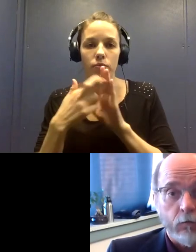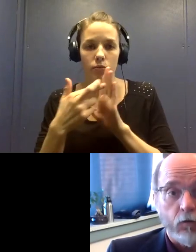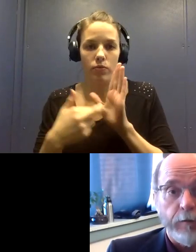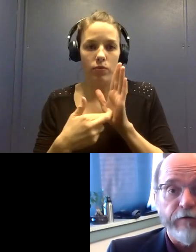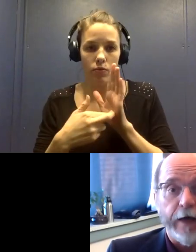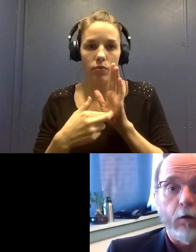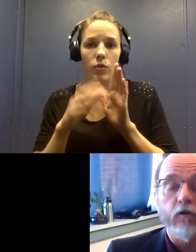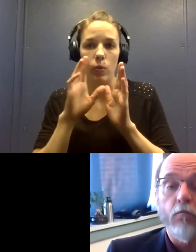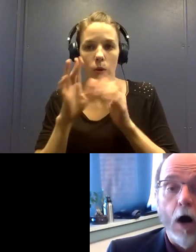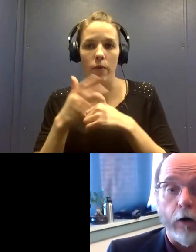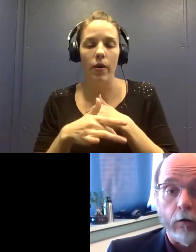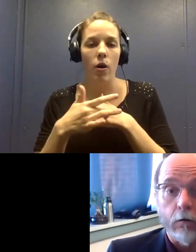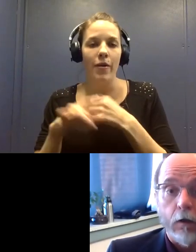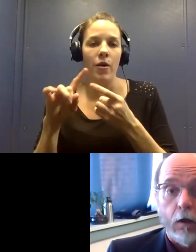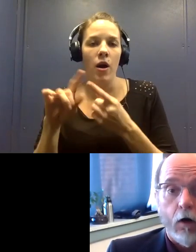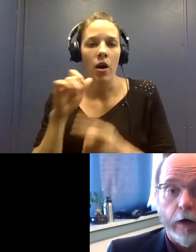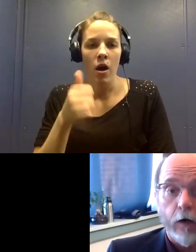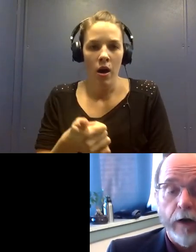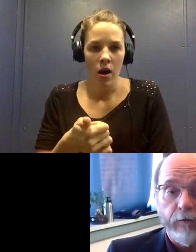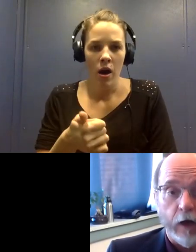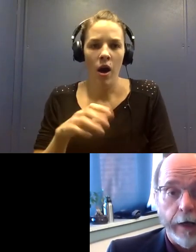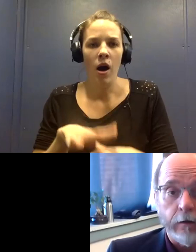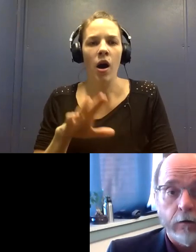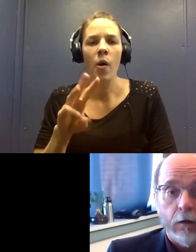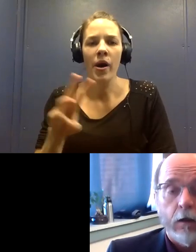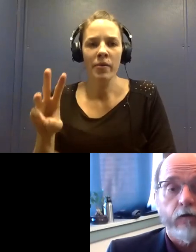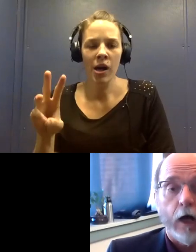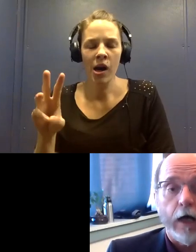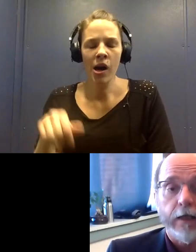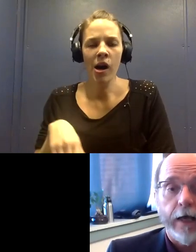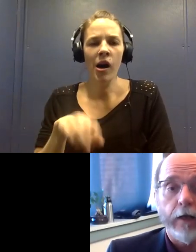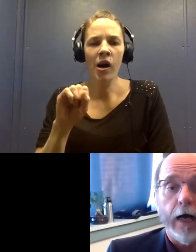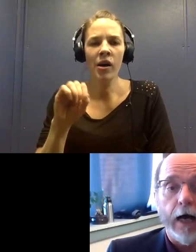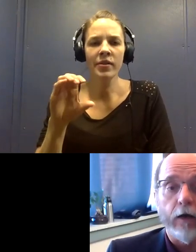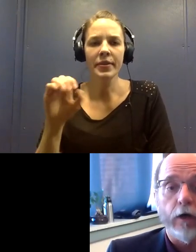Registration will be available tomorrow on our website,